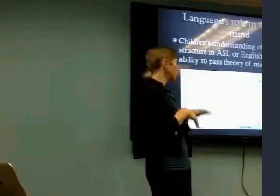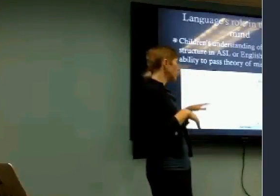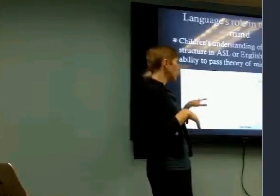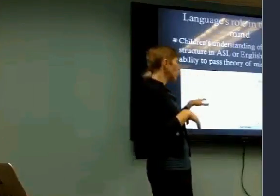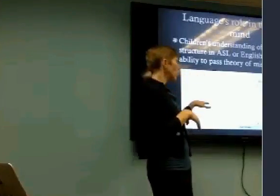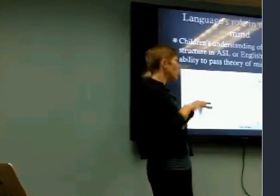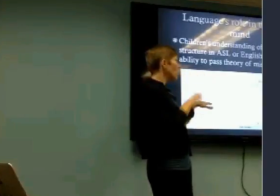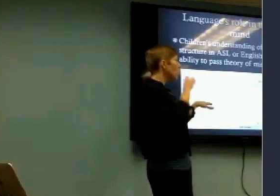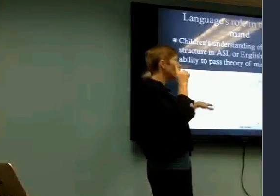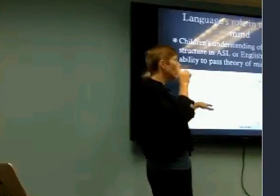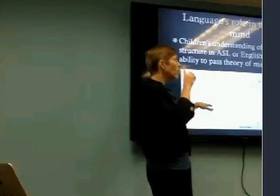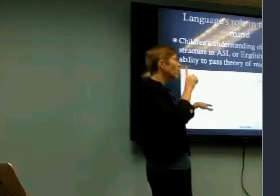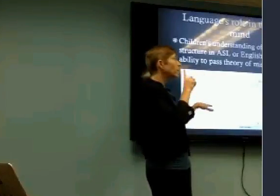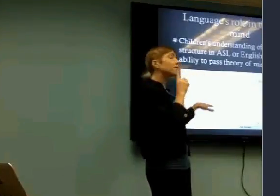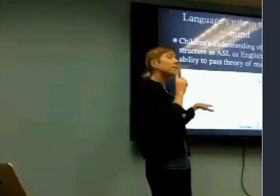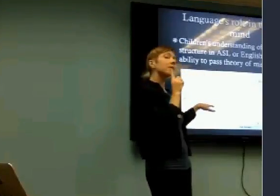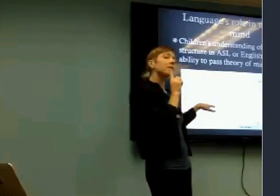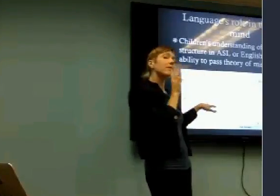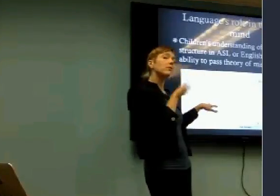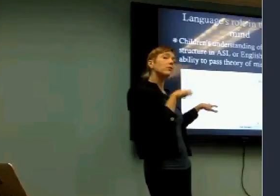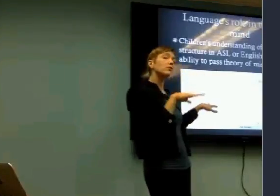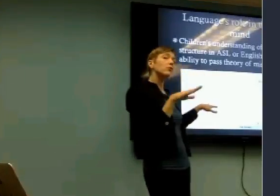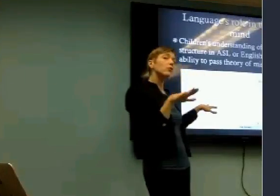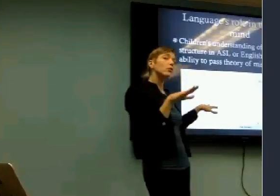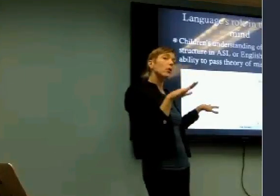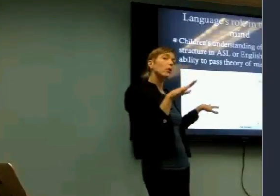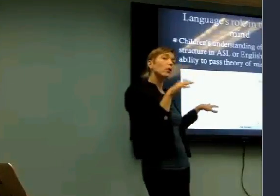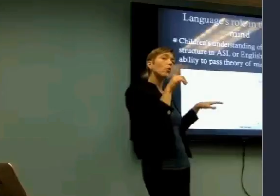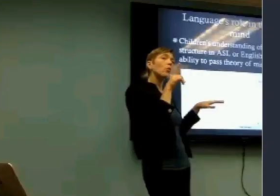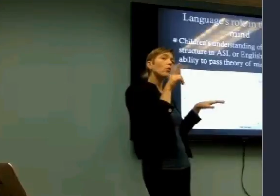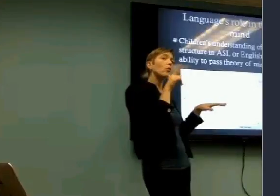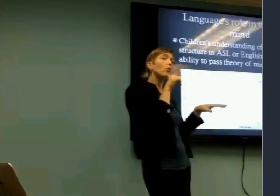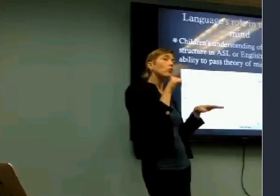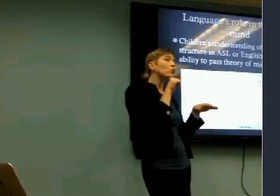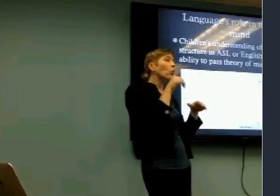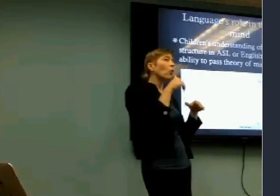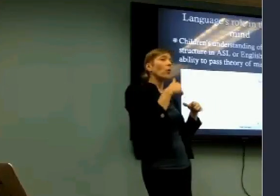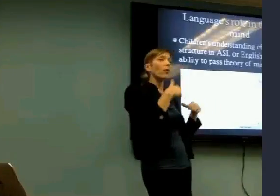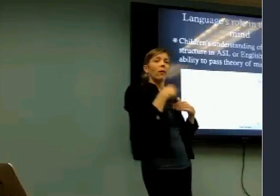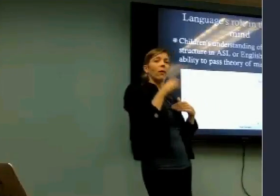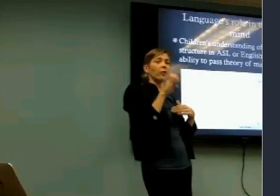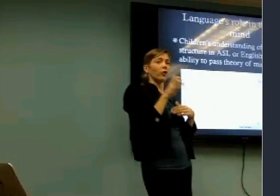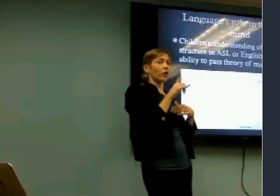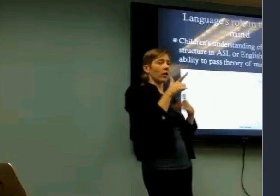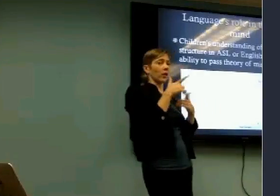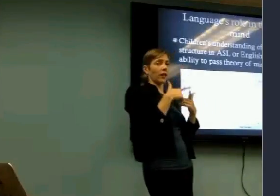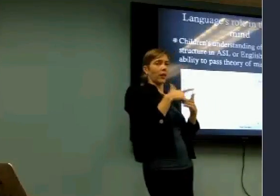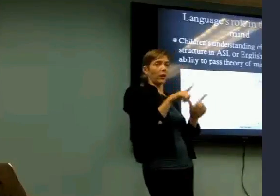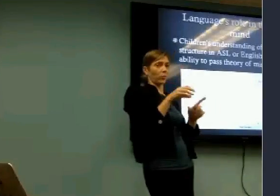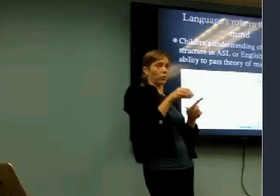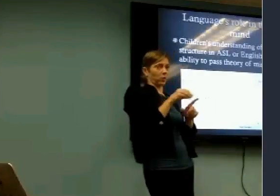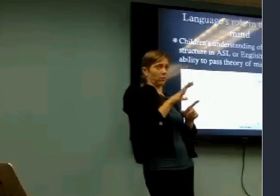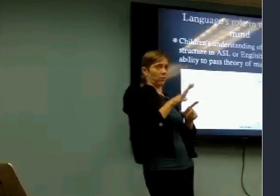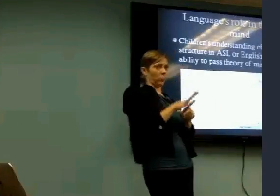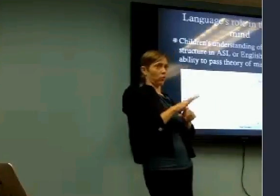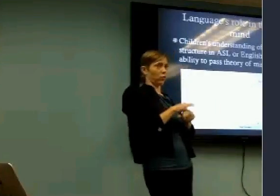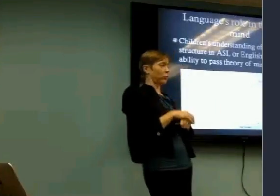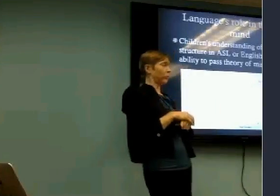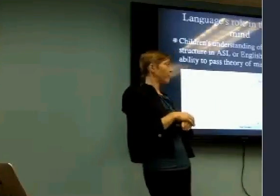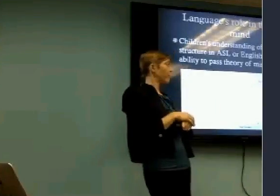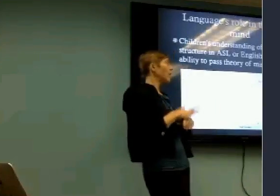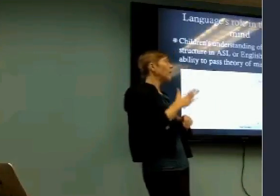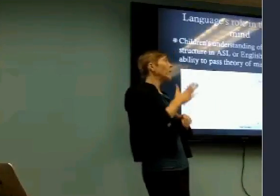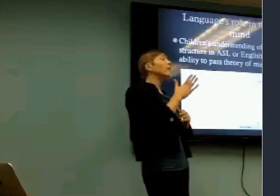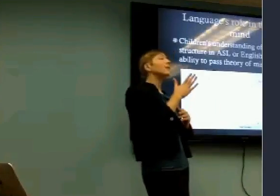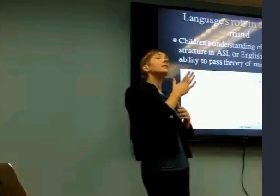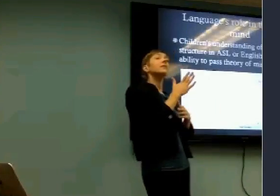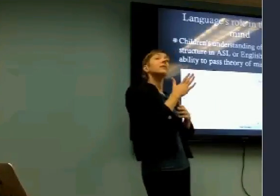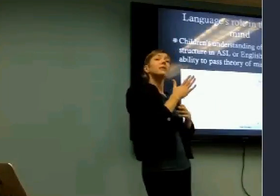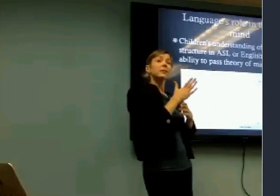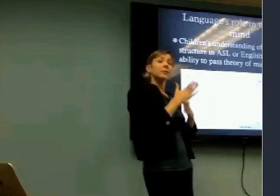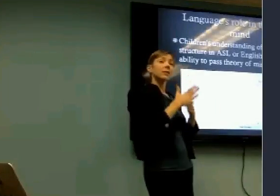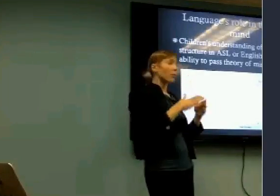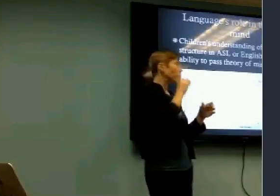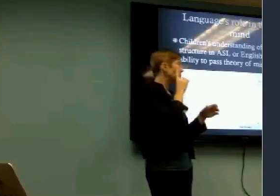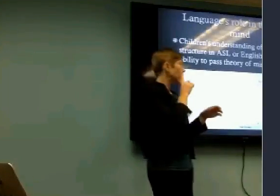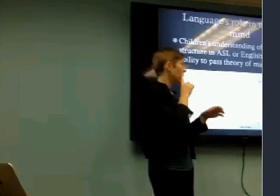tests increases with age. With the third group, which is deaf children who do not have early exposure to sign